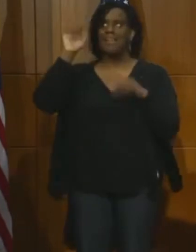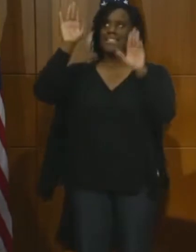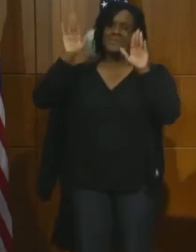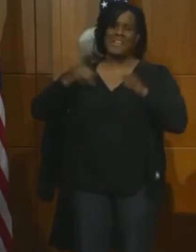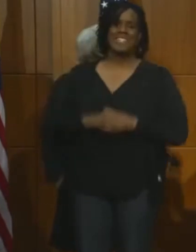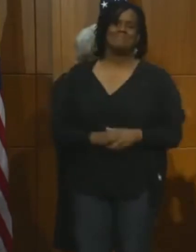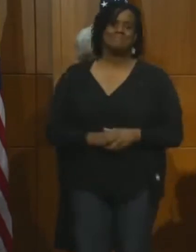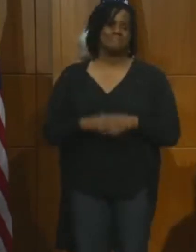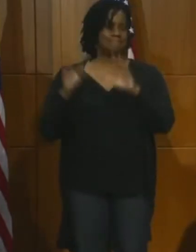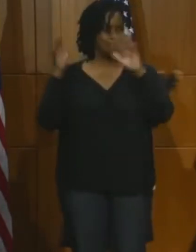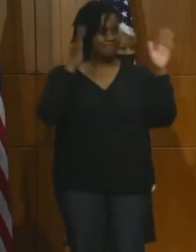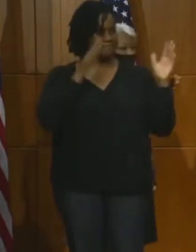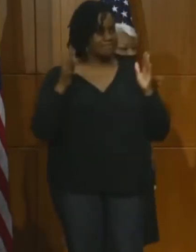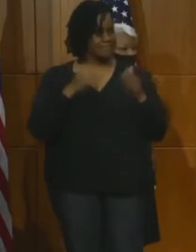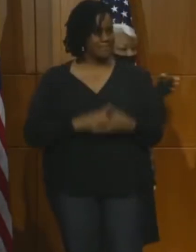greatest.